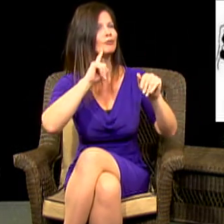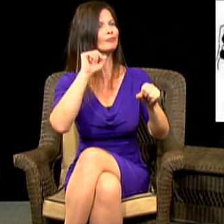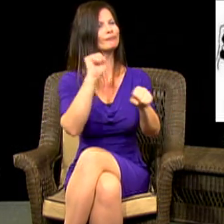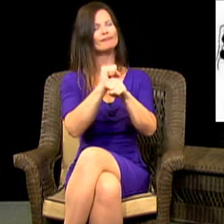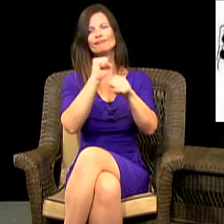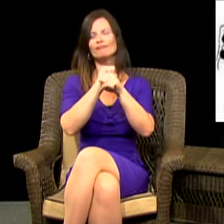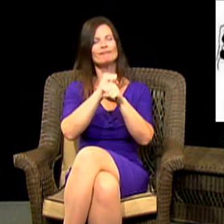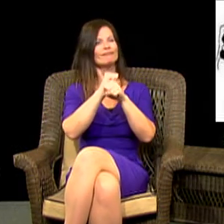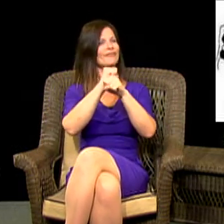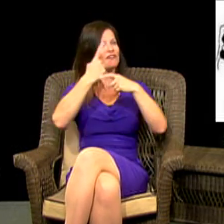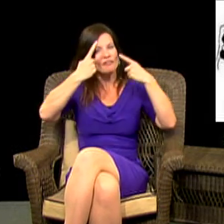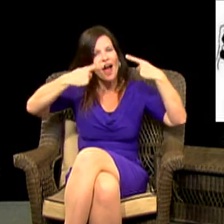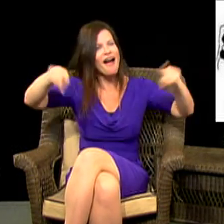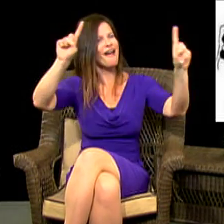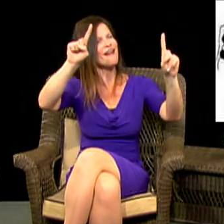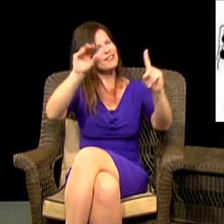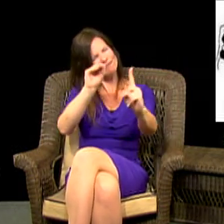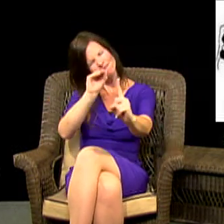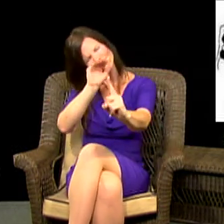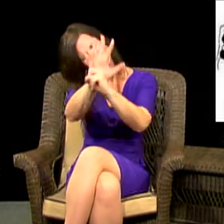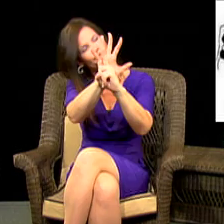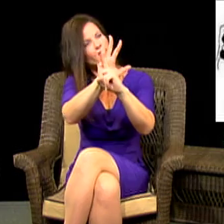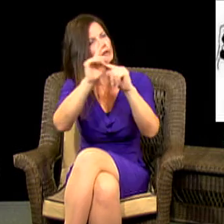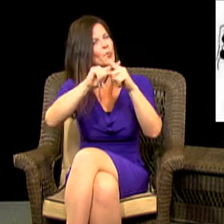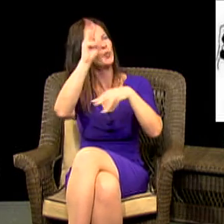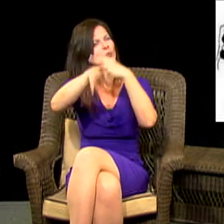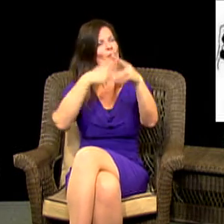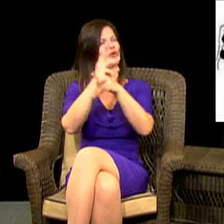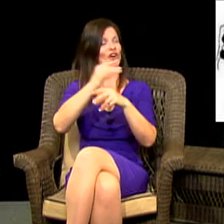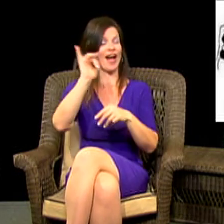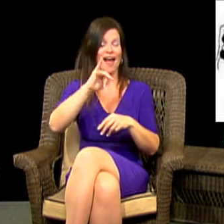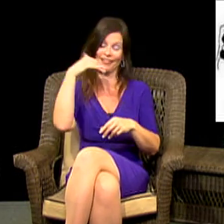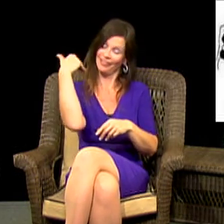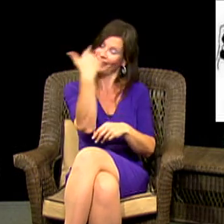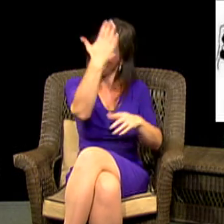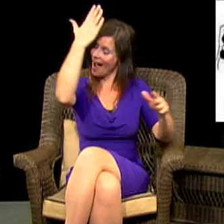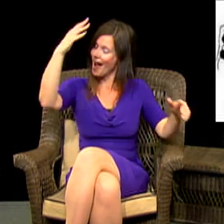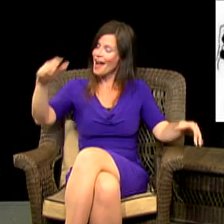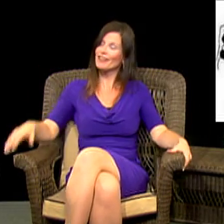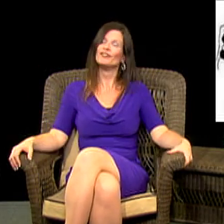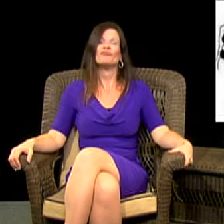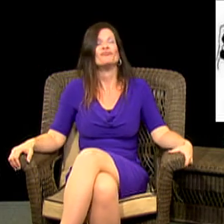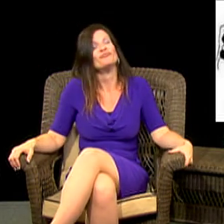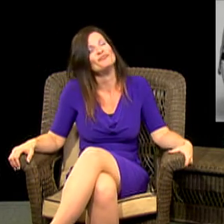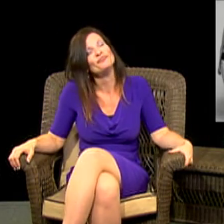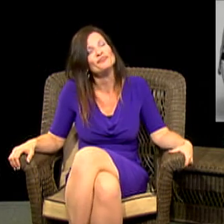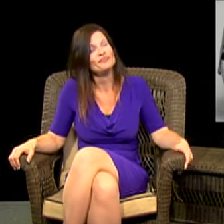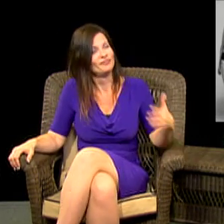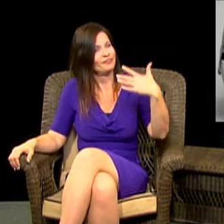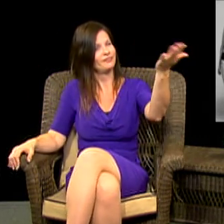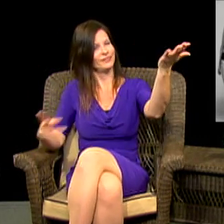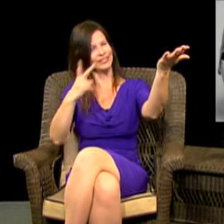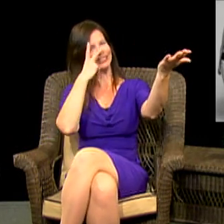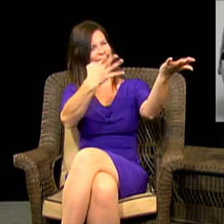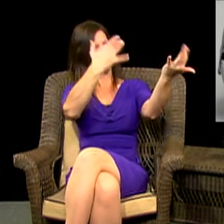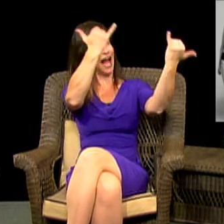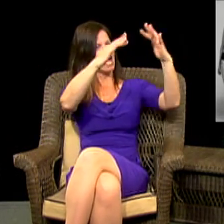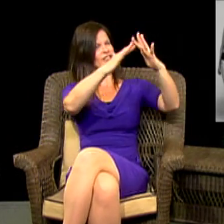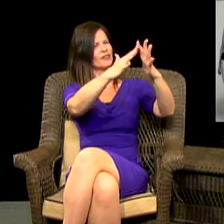There's been so many fights and struggles against this kind of perfect image of beauty, and I believe that every woman